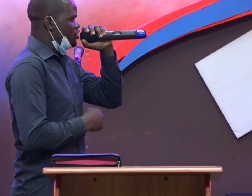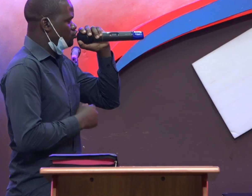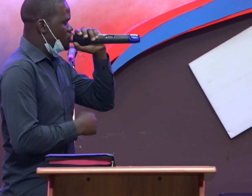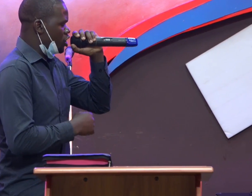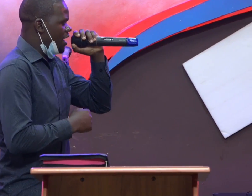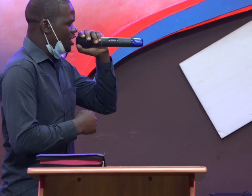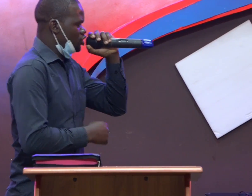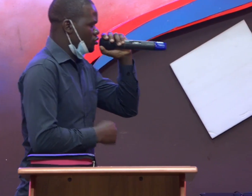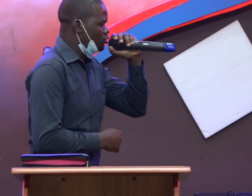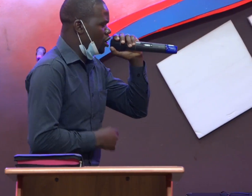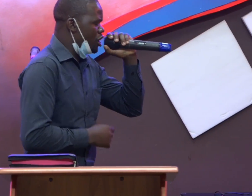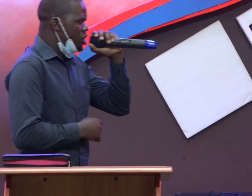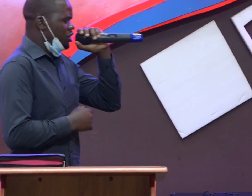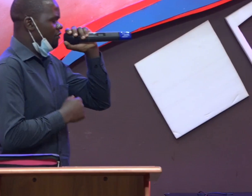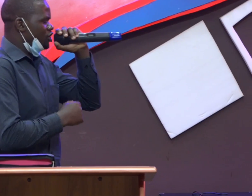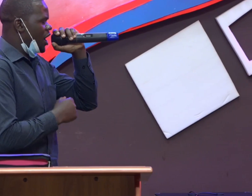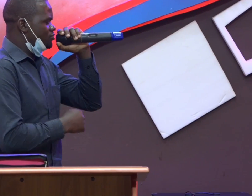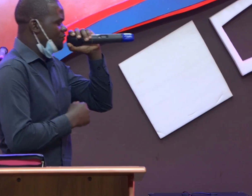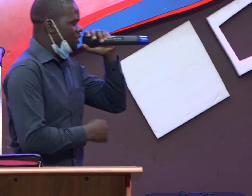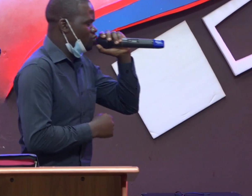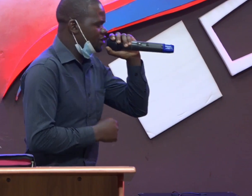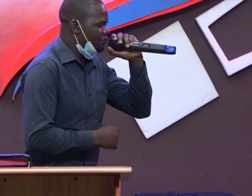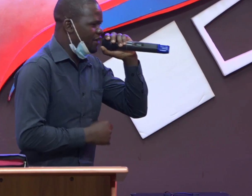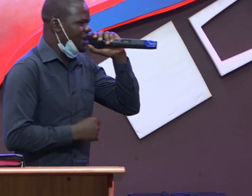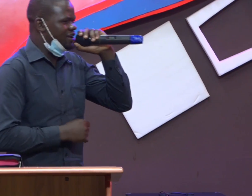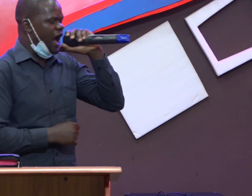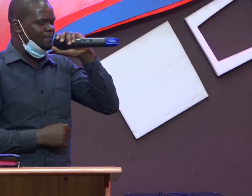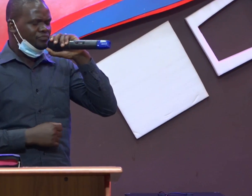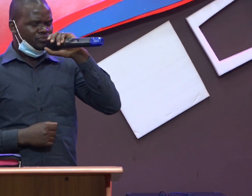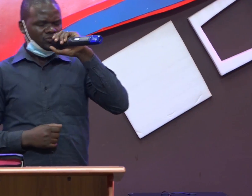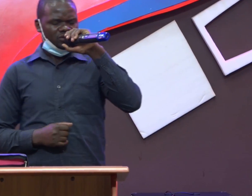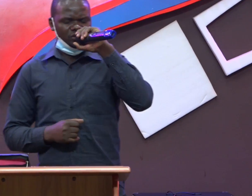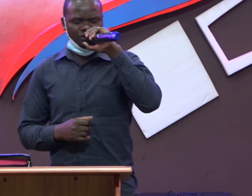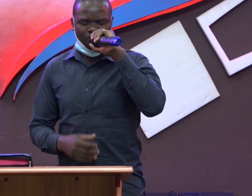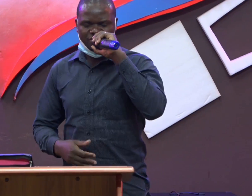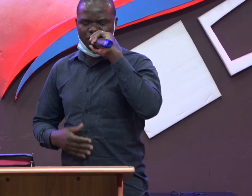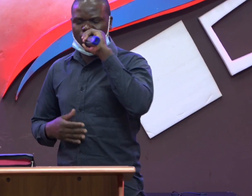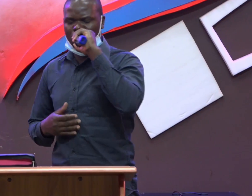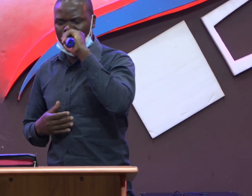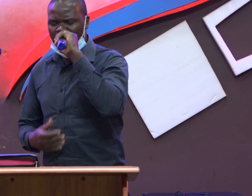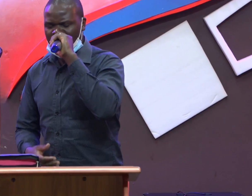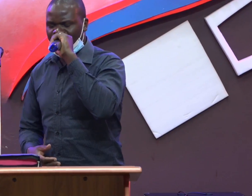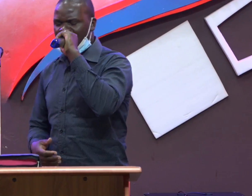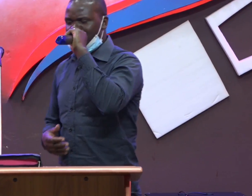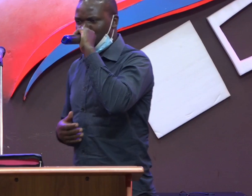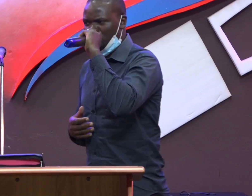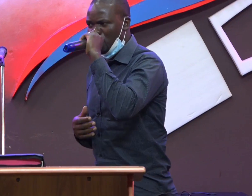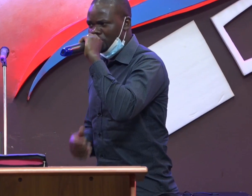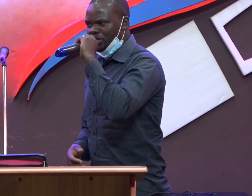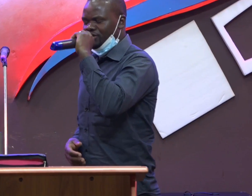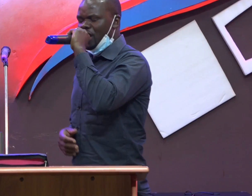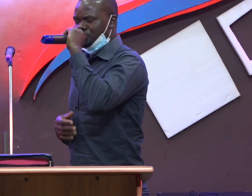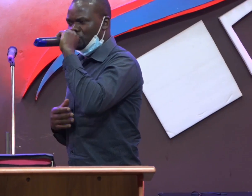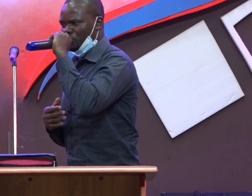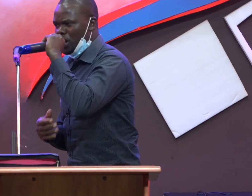in every situation, heavenly King of glory, in every time, heavenly weight of the heavenly. Give us the grace, give us the